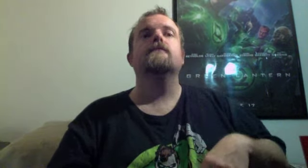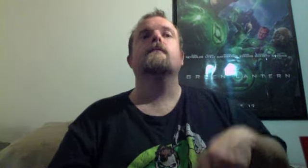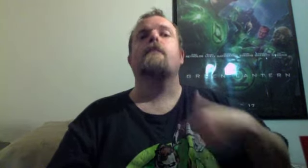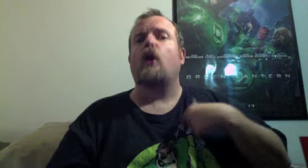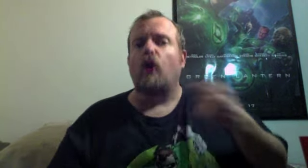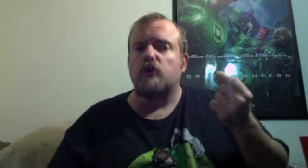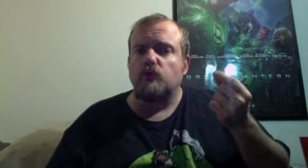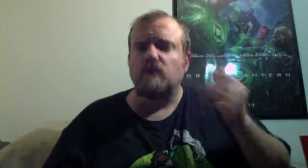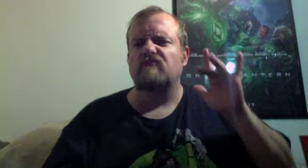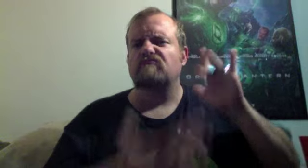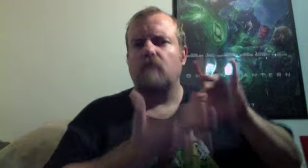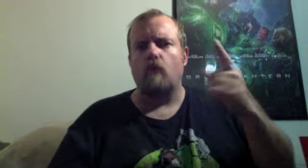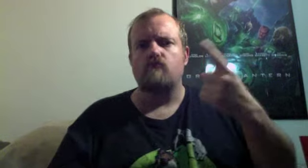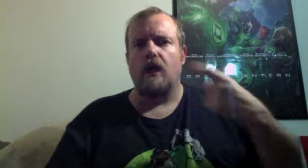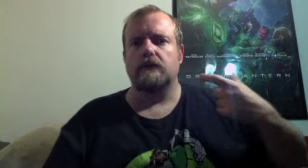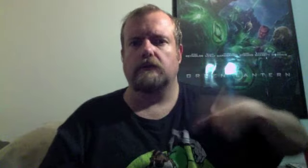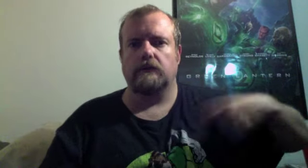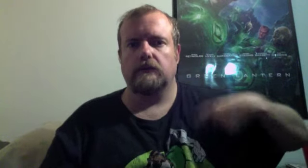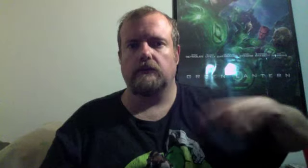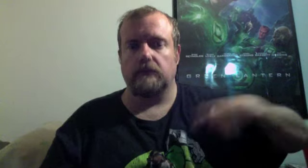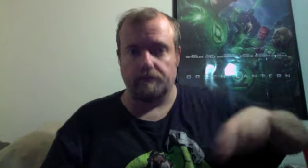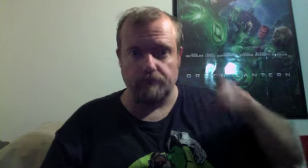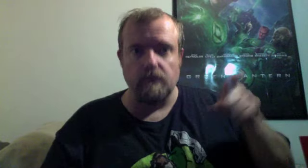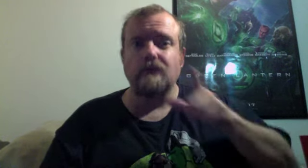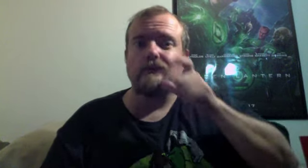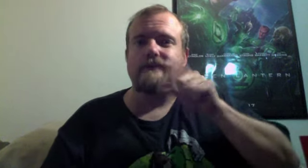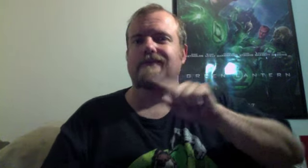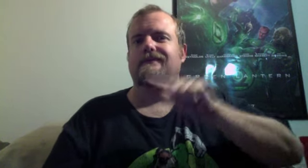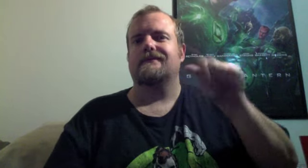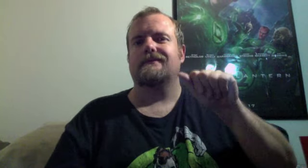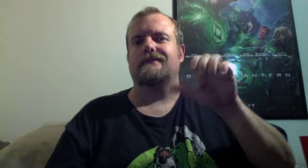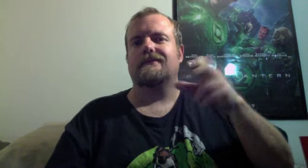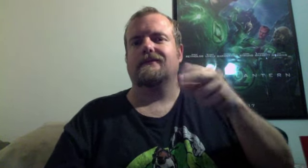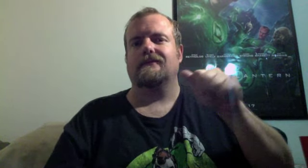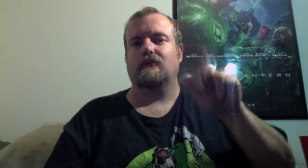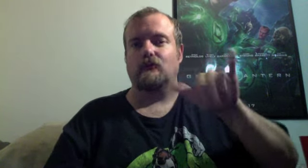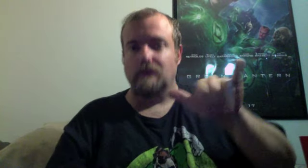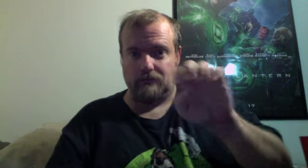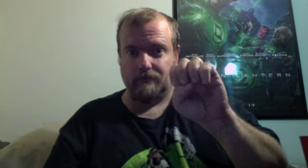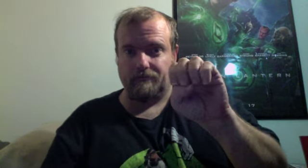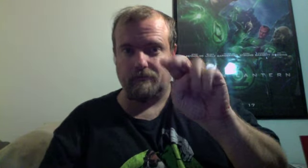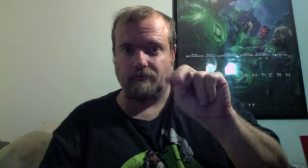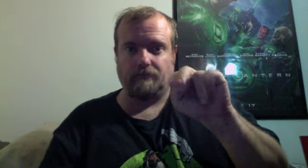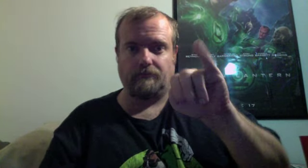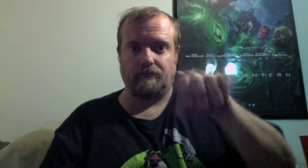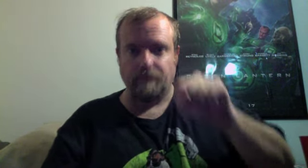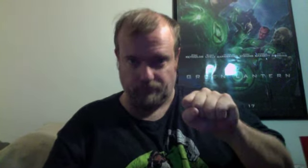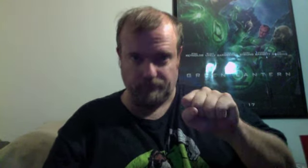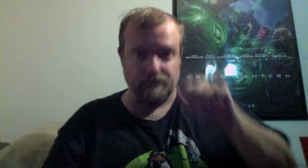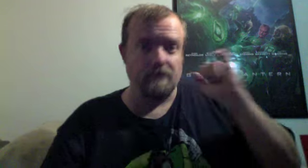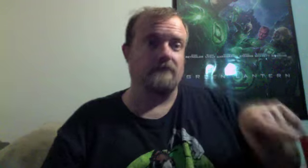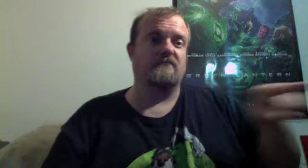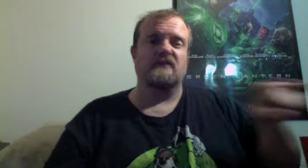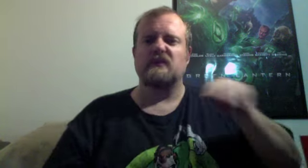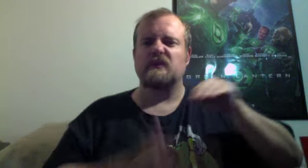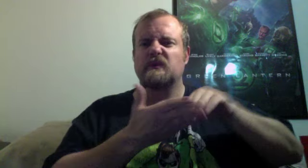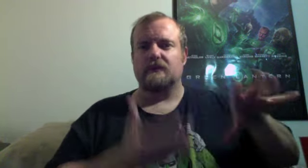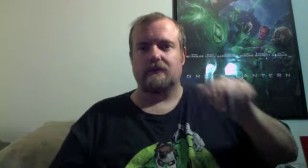The pitted prunes make a soft landing on a rubber conveyor, which takes them into a laser detection center. The